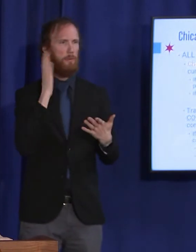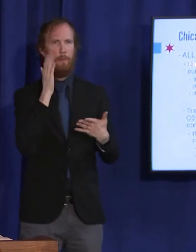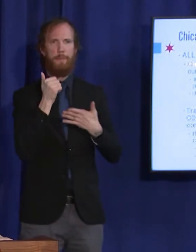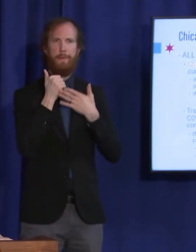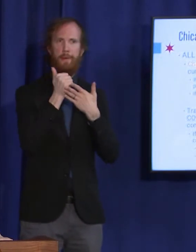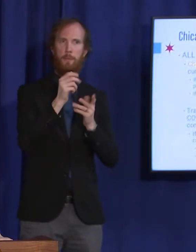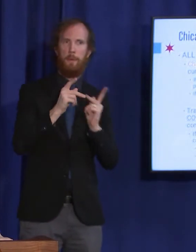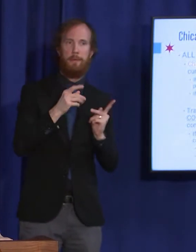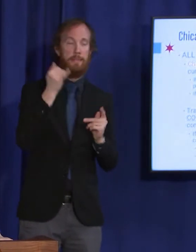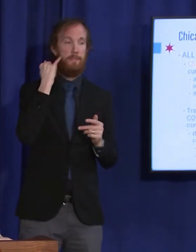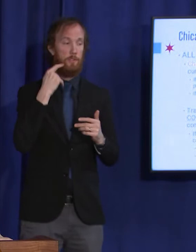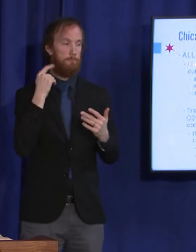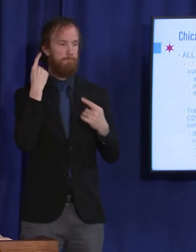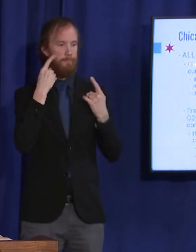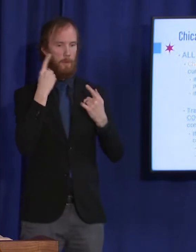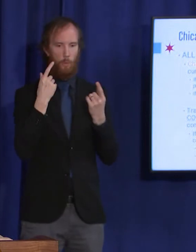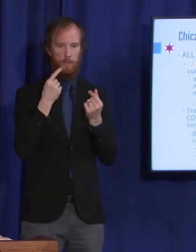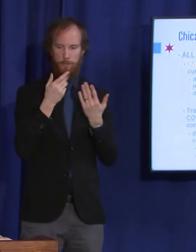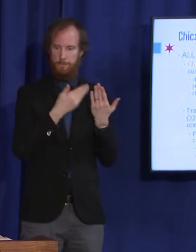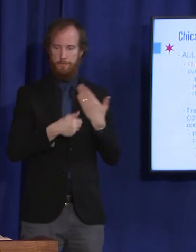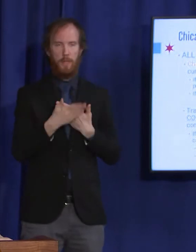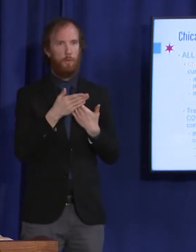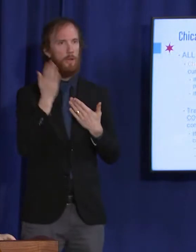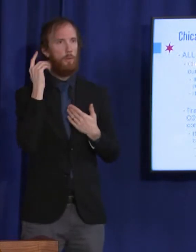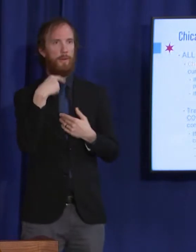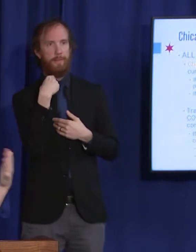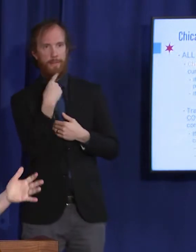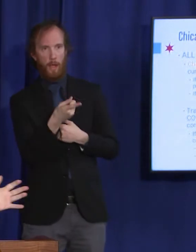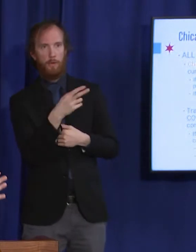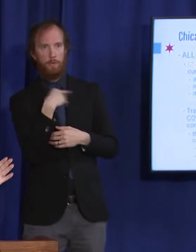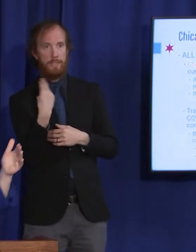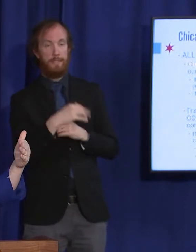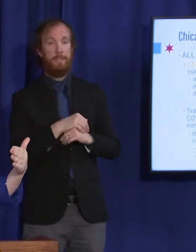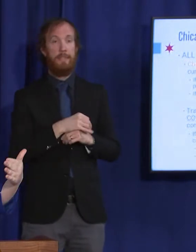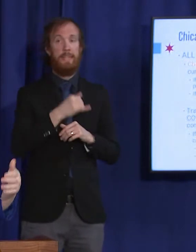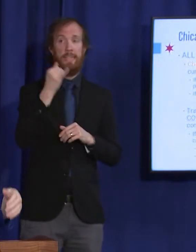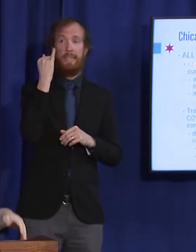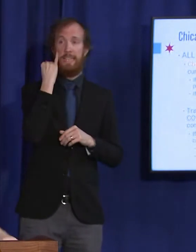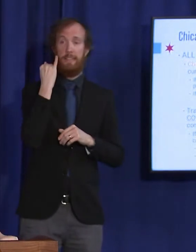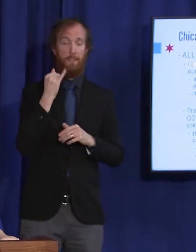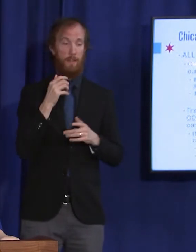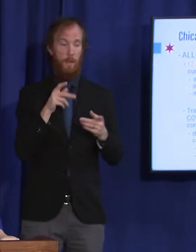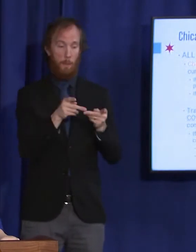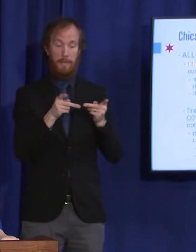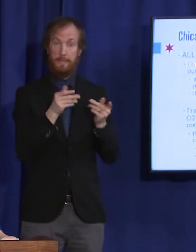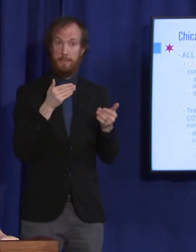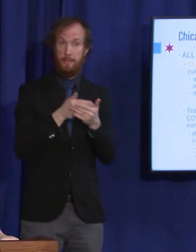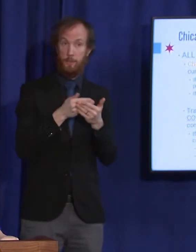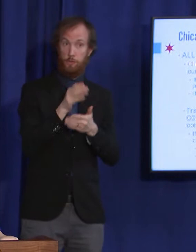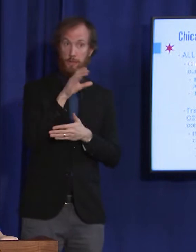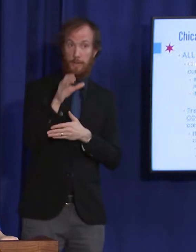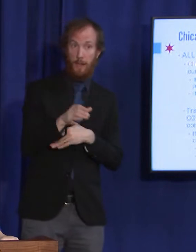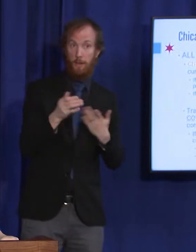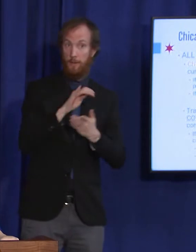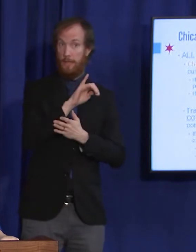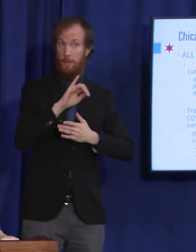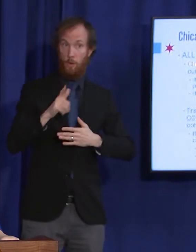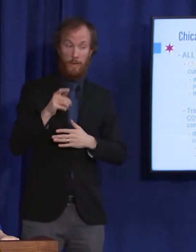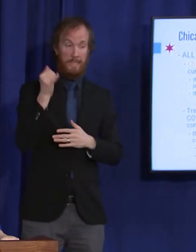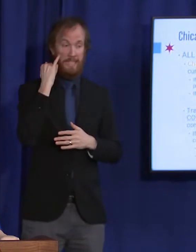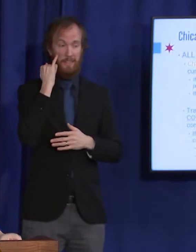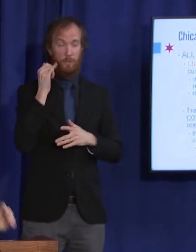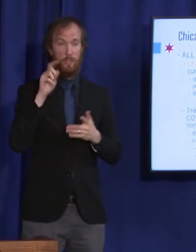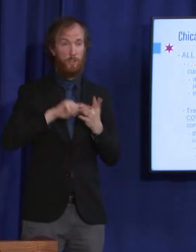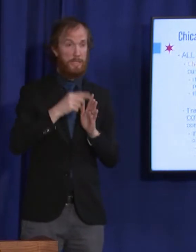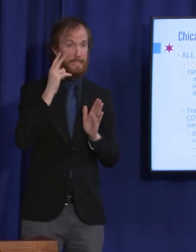ahead, where risk might be. We'll call out counties that are in Illinois or around Chicago if they're rising up so that people